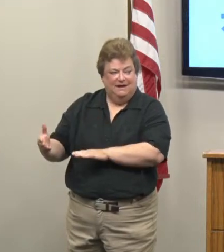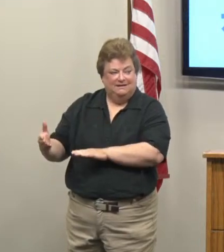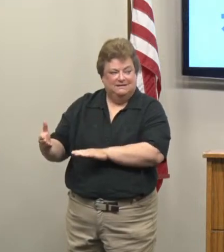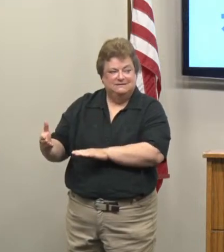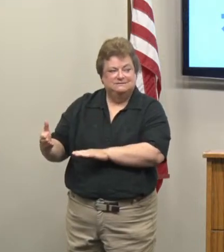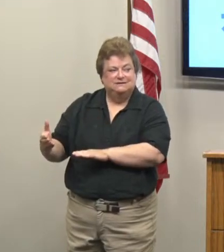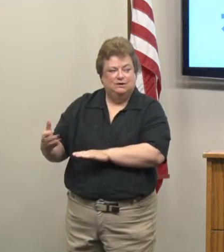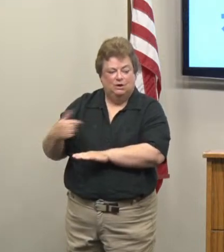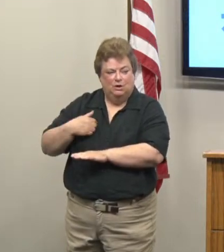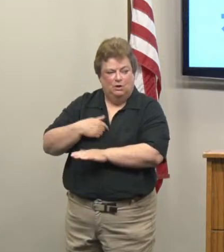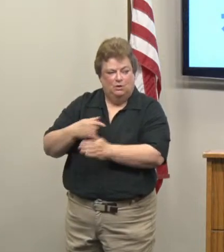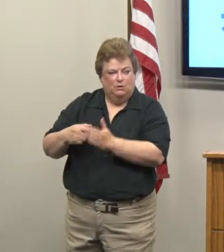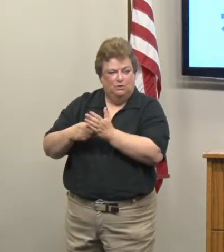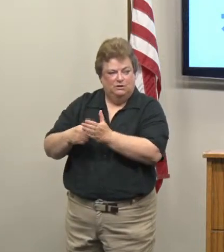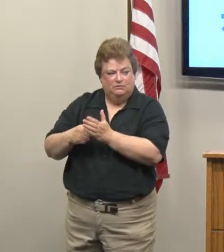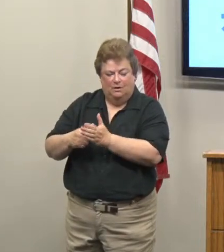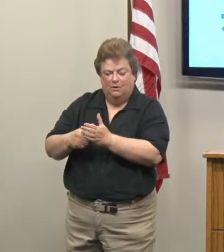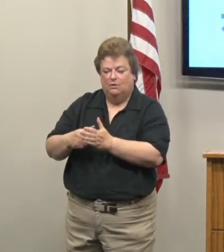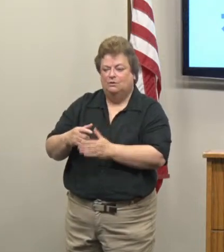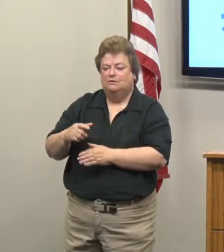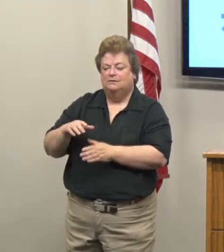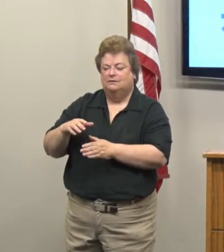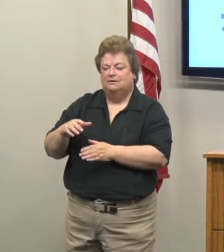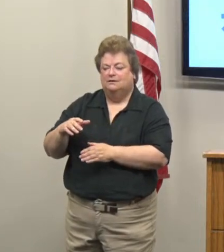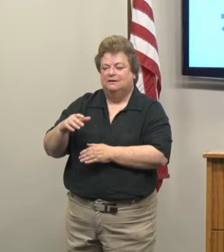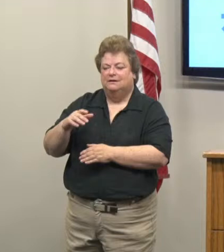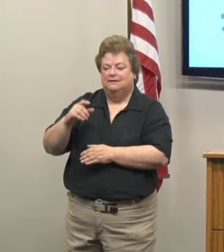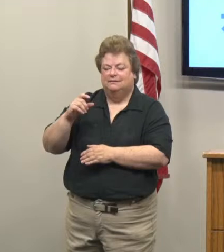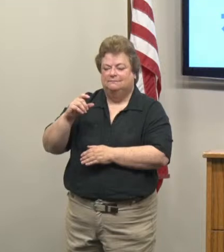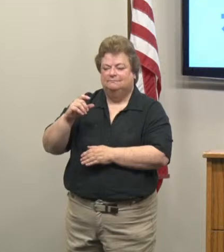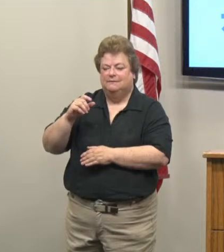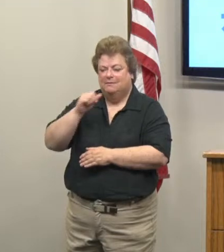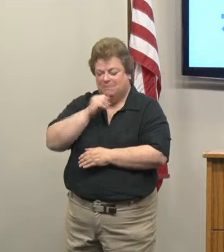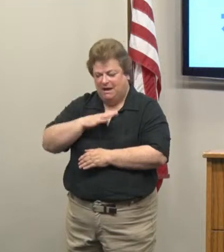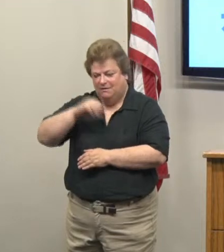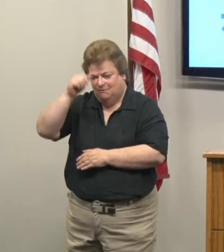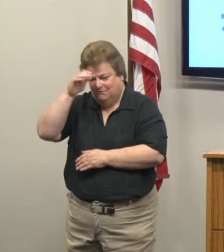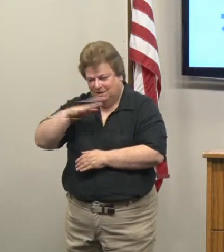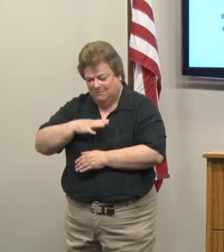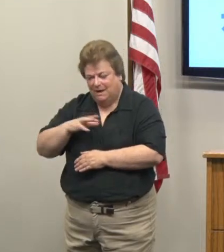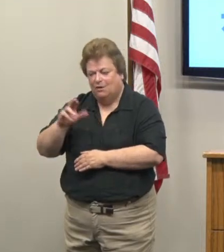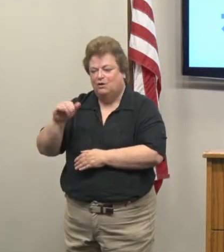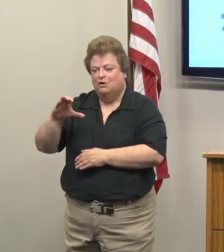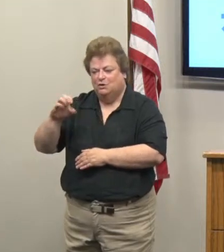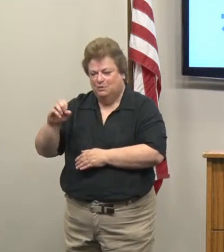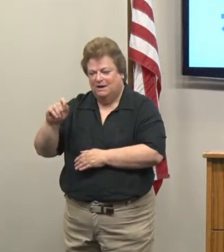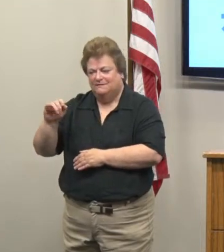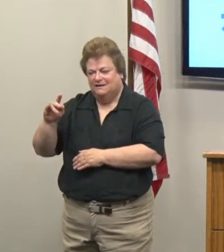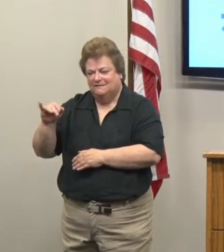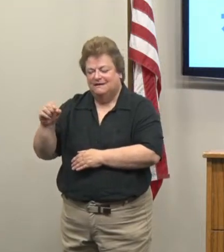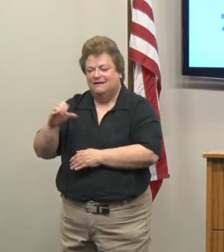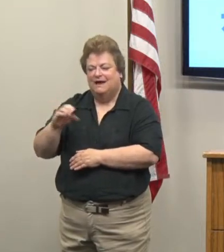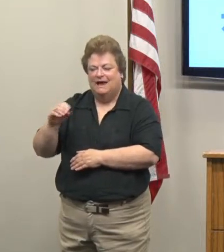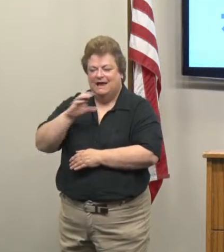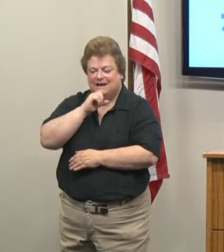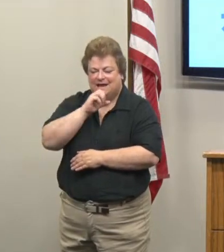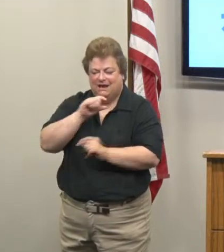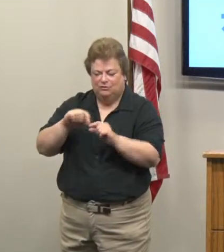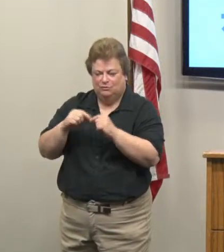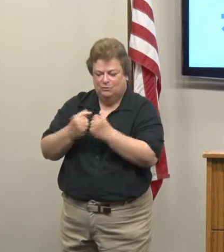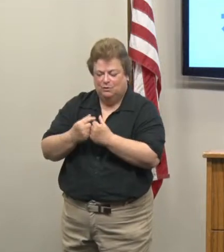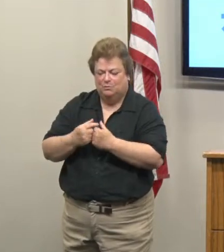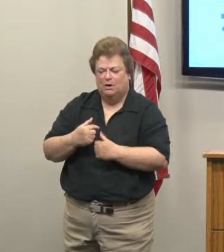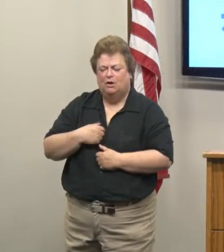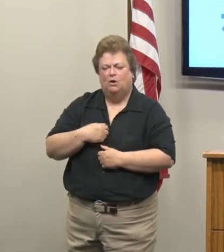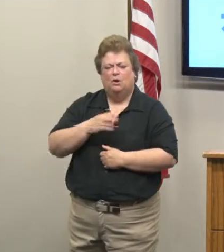age group, and race and ethnicity. We previously talked about disparities